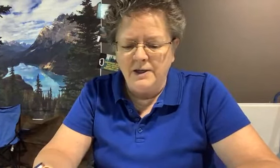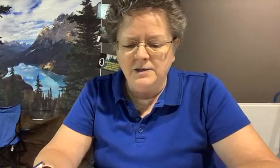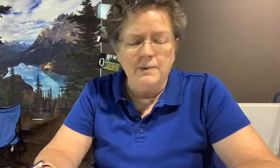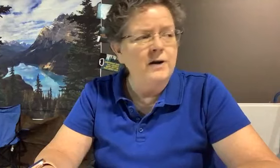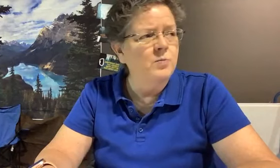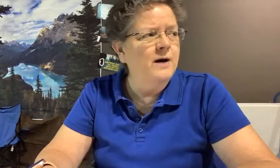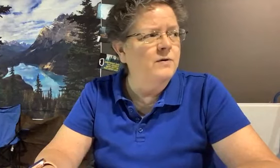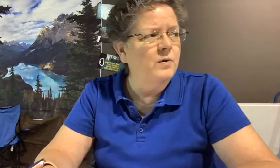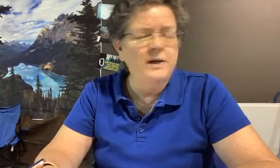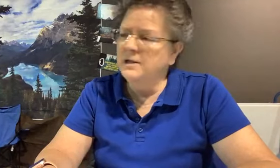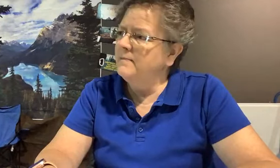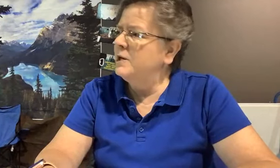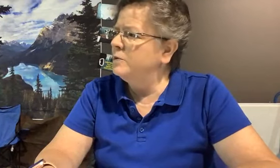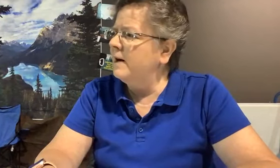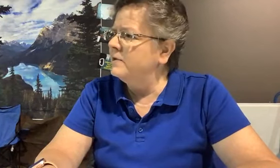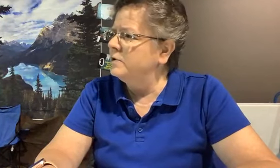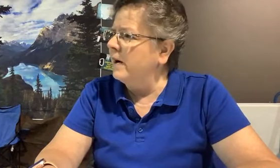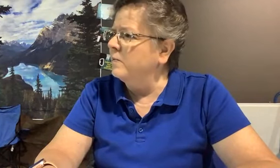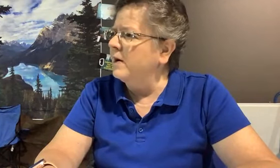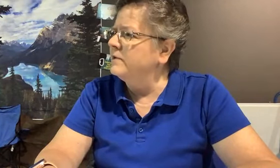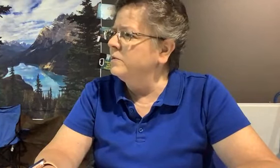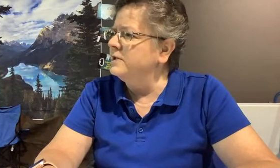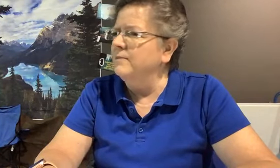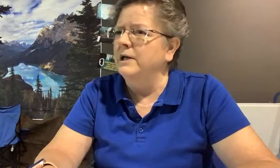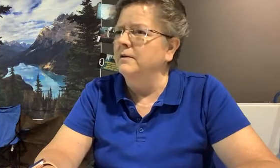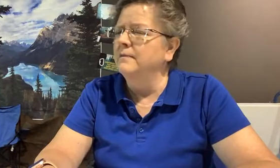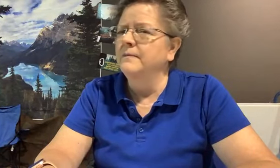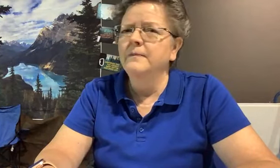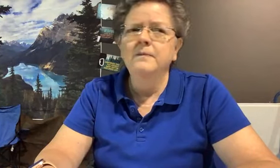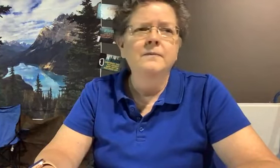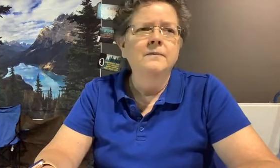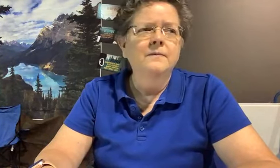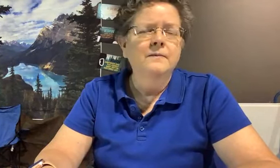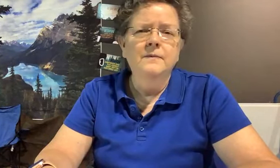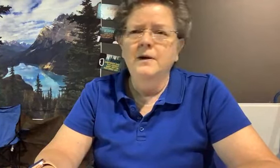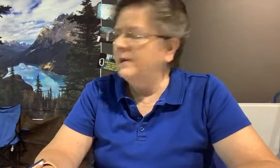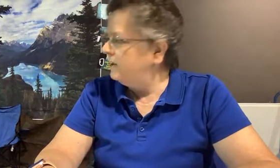He's a minor prophet. When they say major prophets or minor prophets, what does that mean? Anybody know?